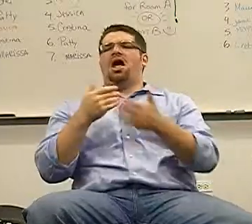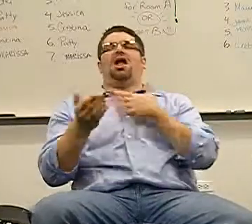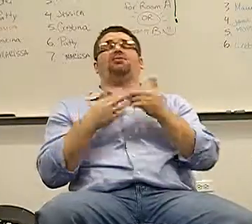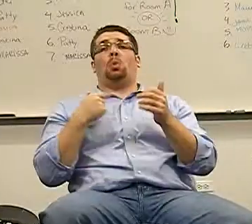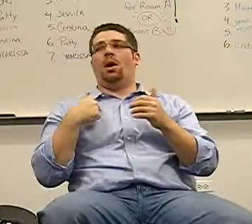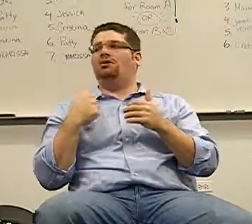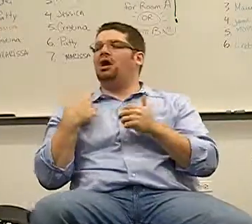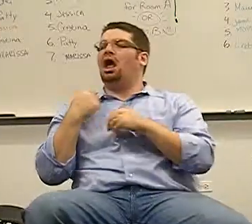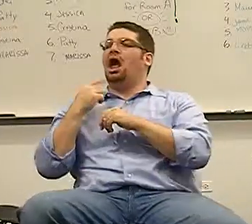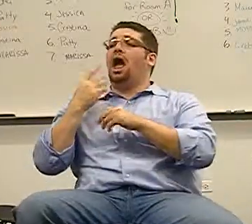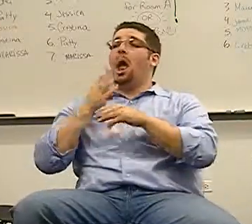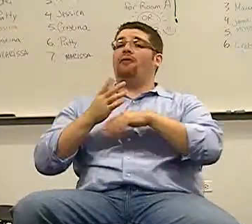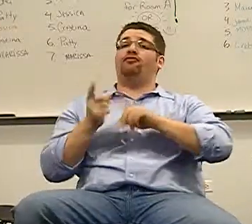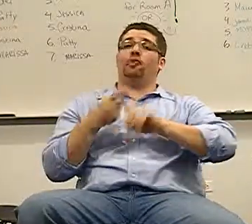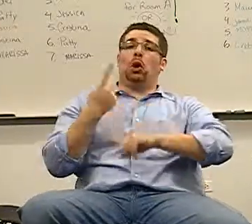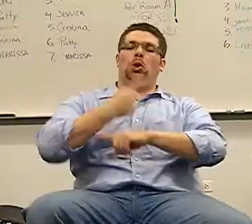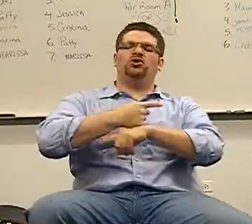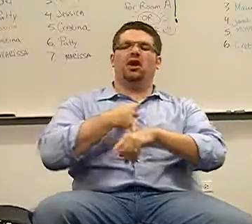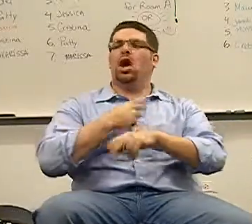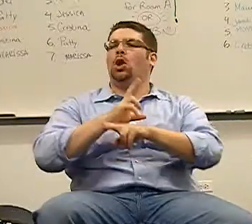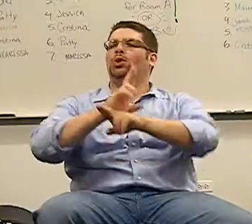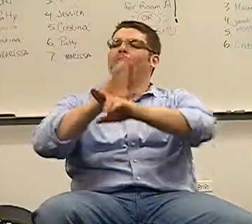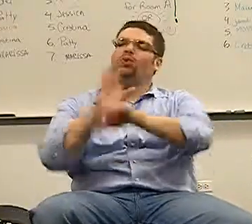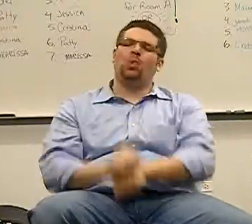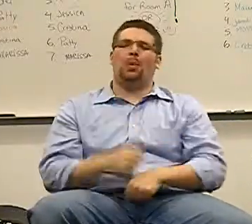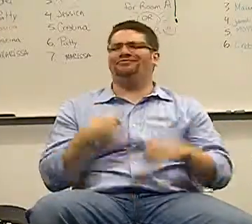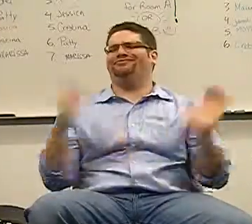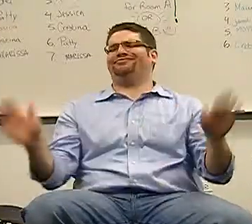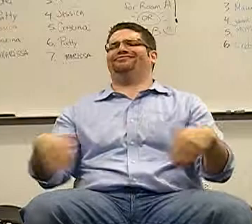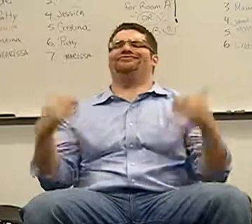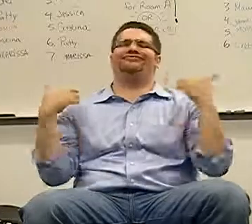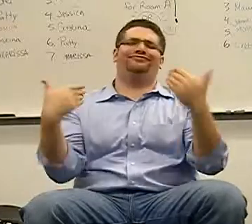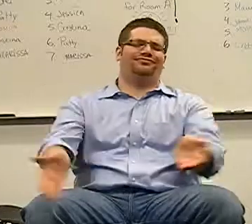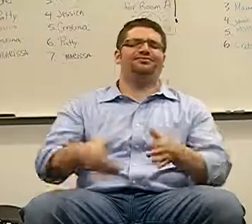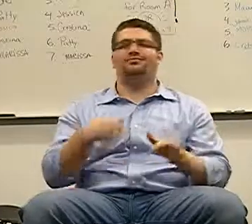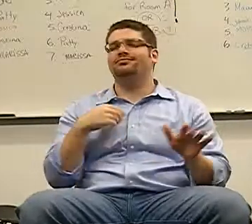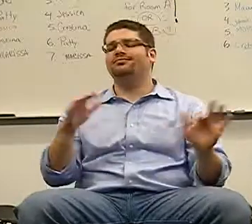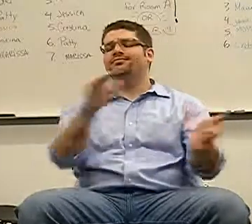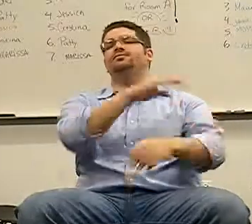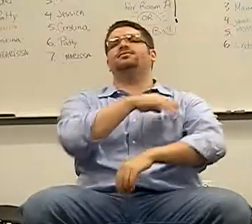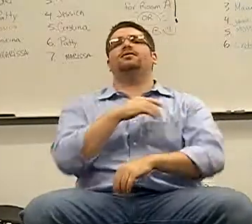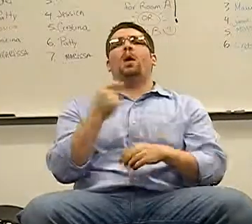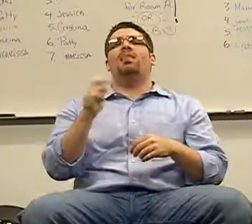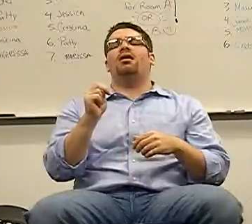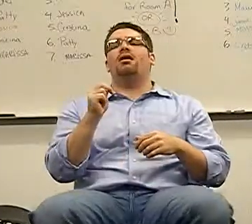We didn't expect that for our first arrival. So the first day was nothing. We arrived.